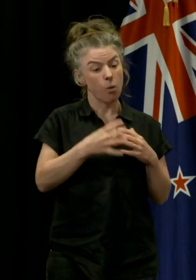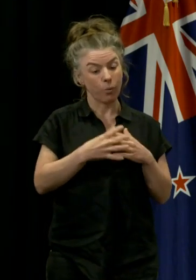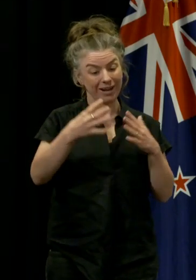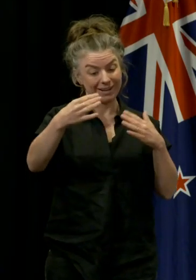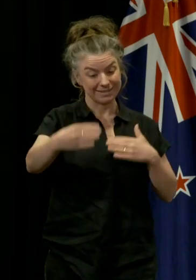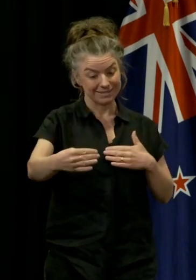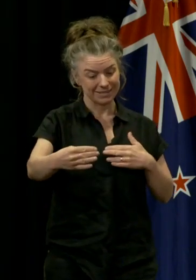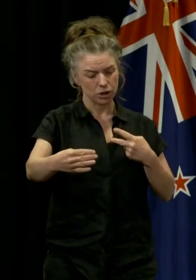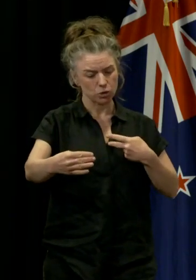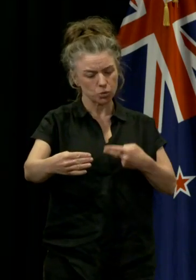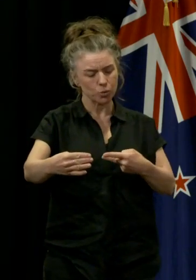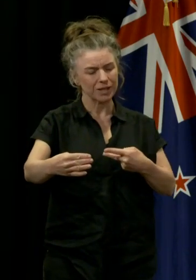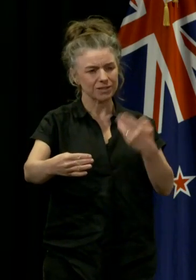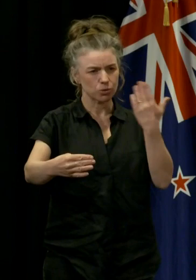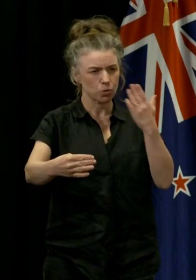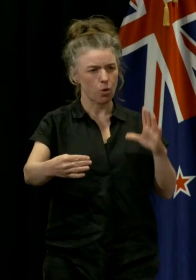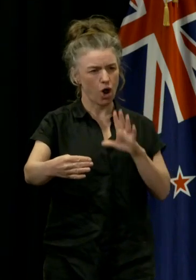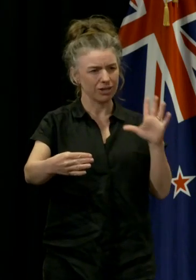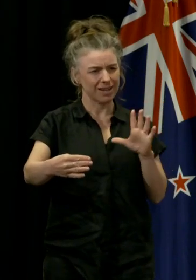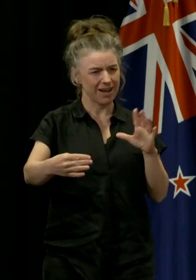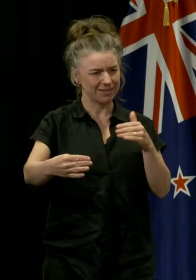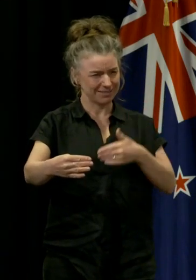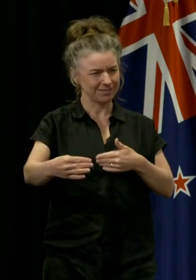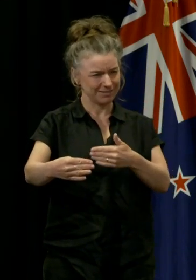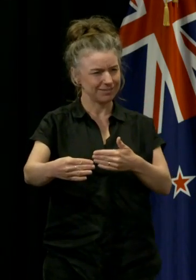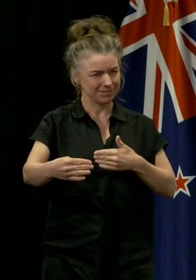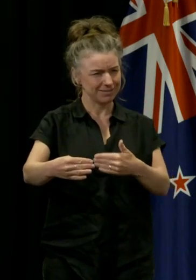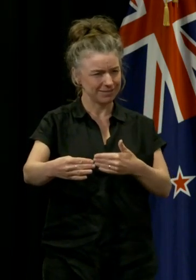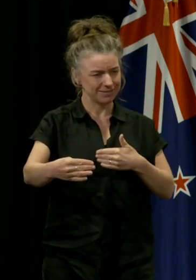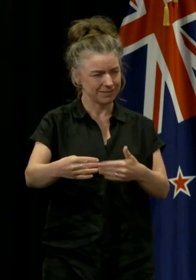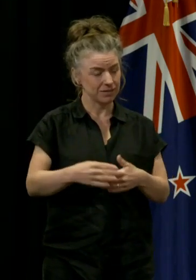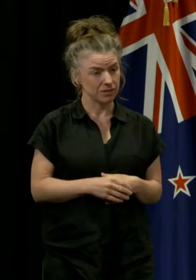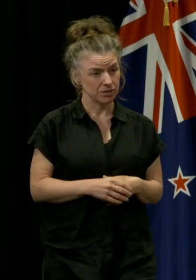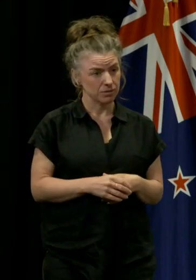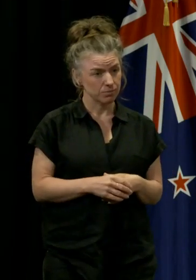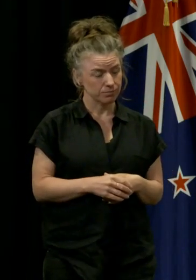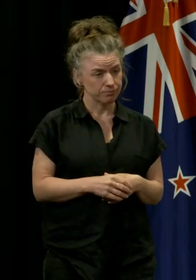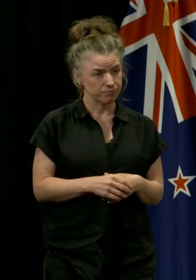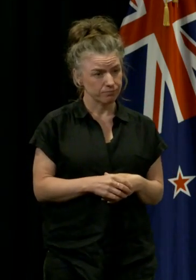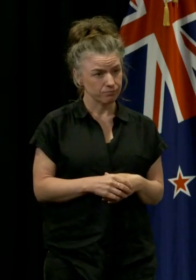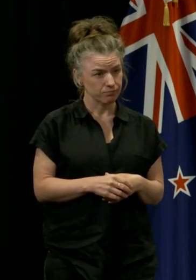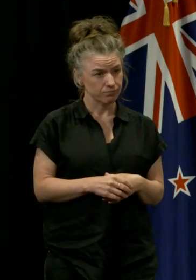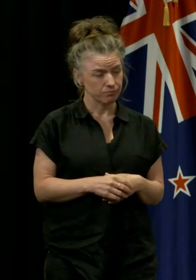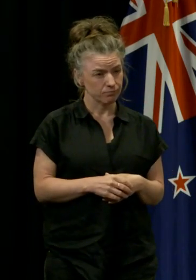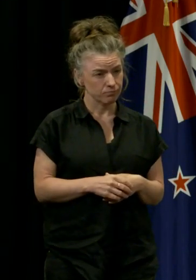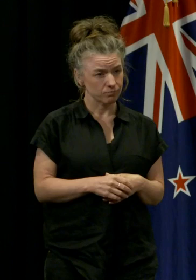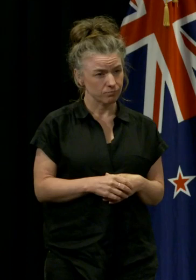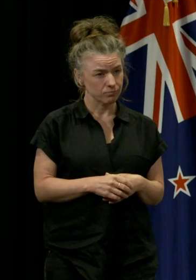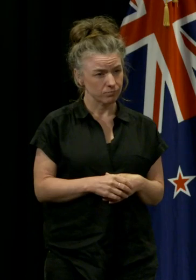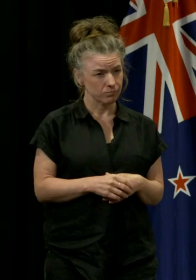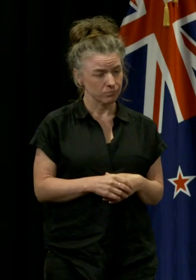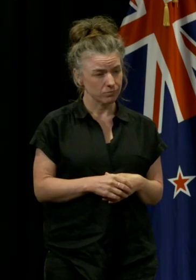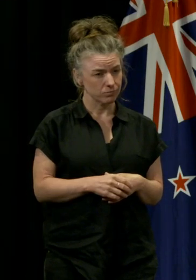weeks of that will be what would have otherwise been school holiday time. So it's actually a matter of minimising the amount